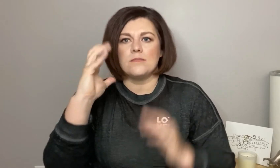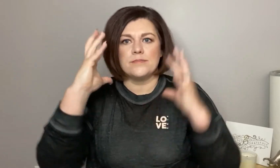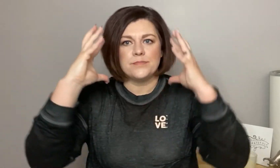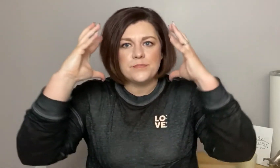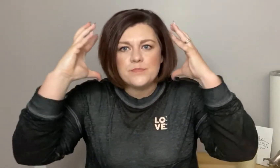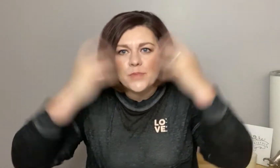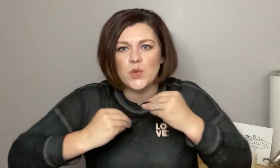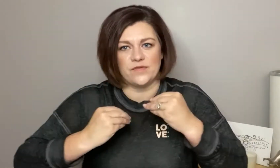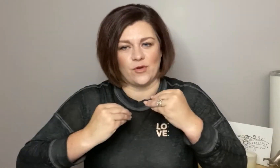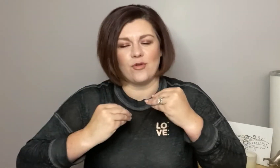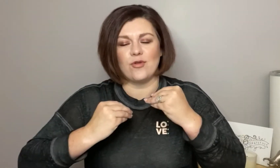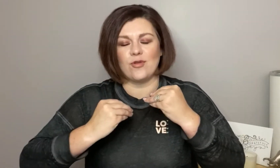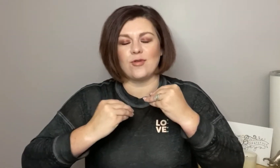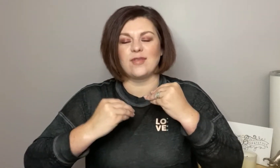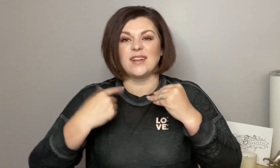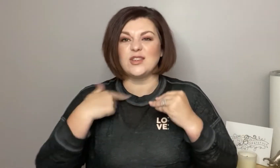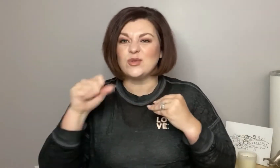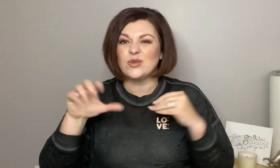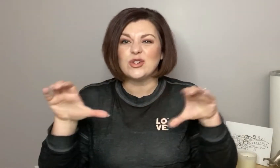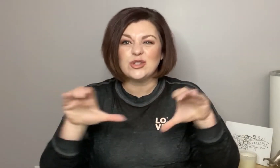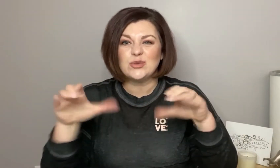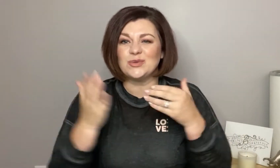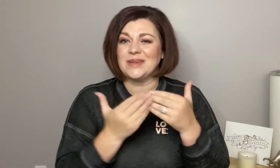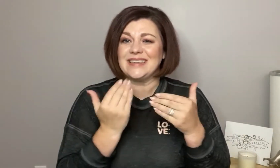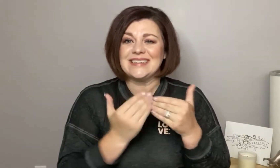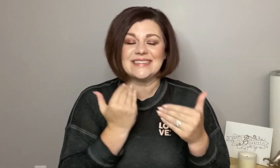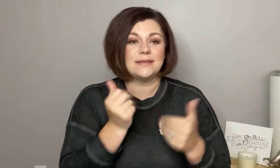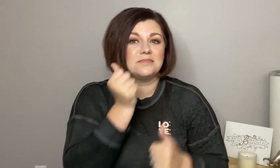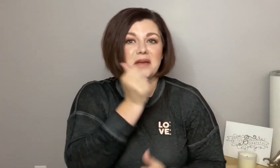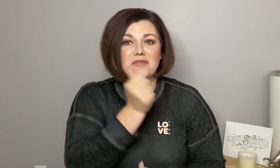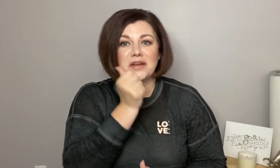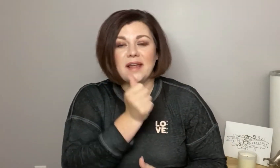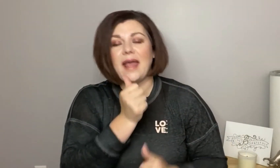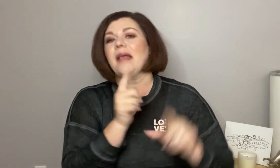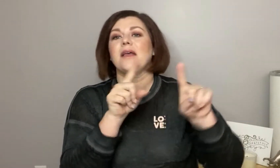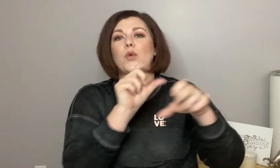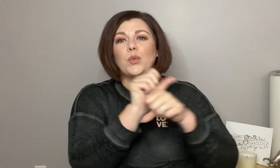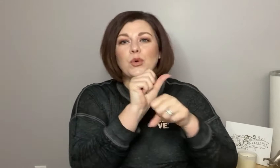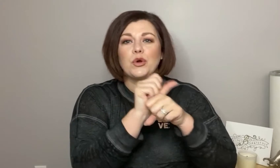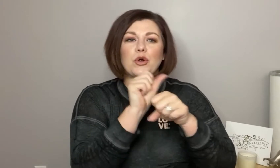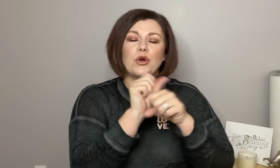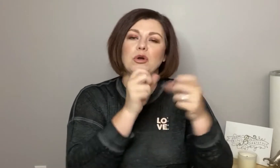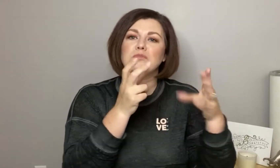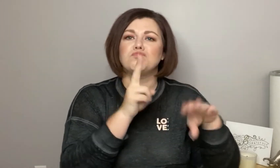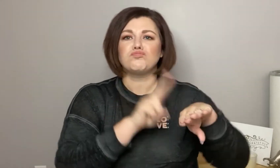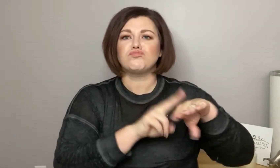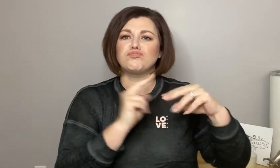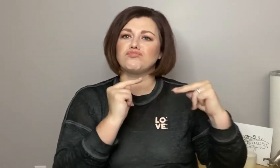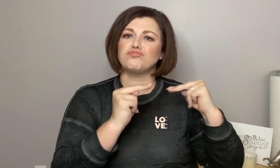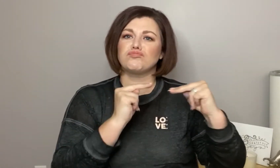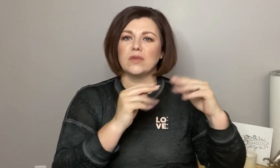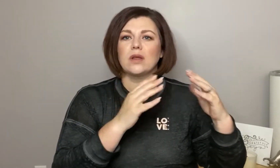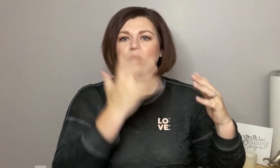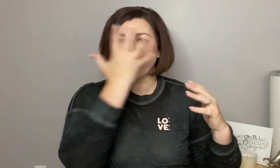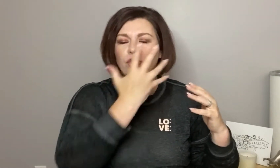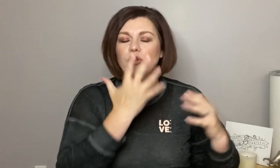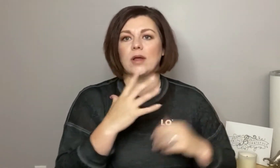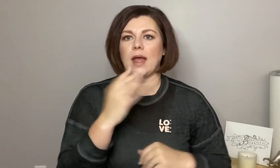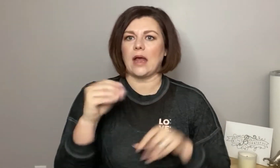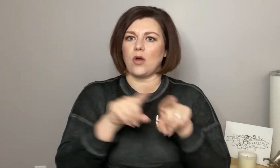so gorgeous. They are mesmerizing. And it seems like you could do like a very easy everyday look,